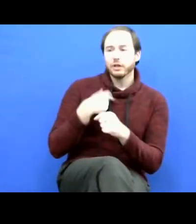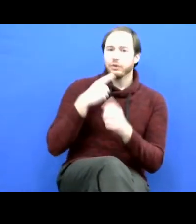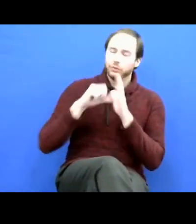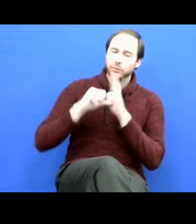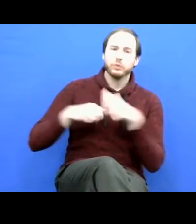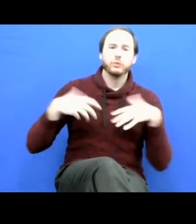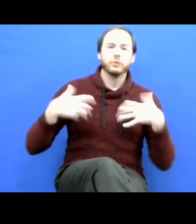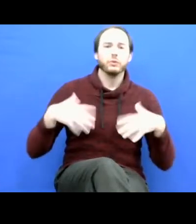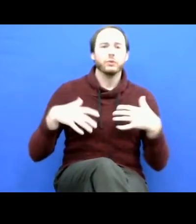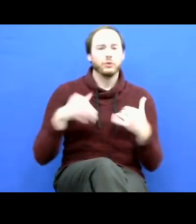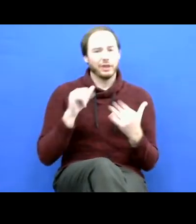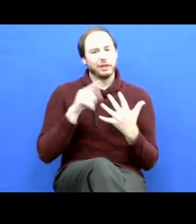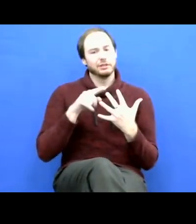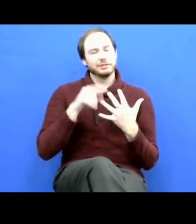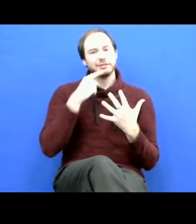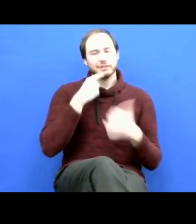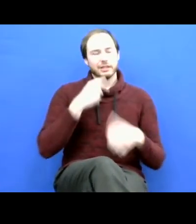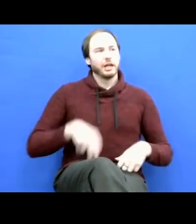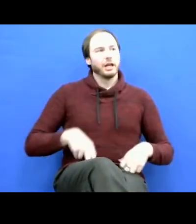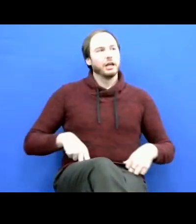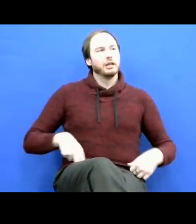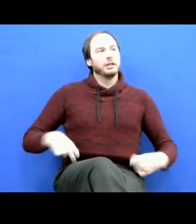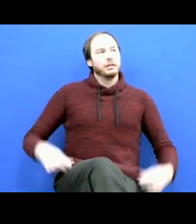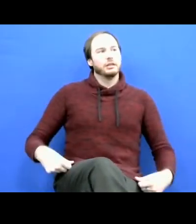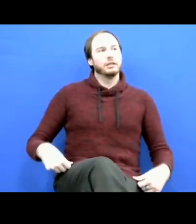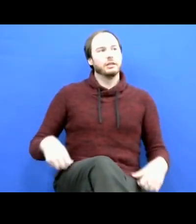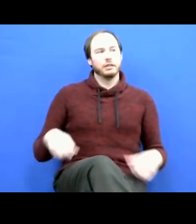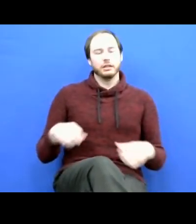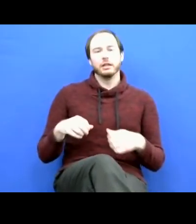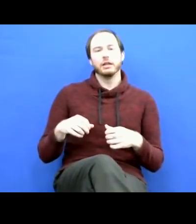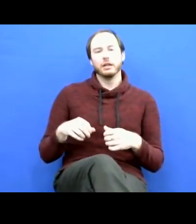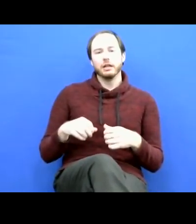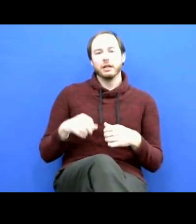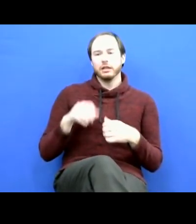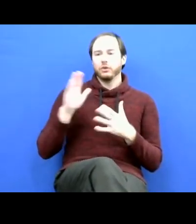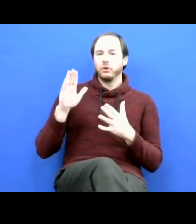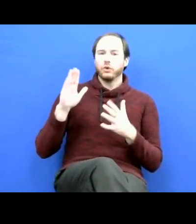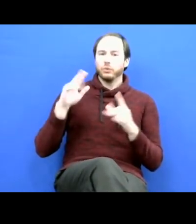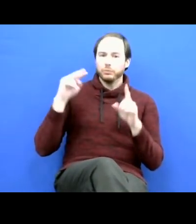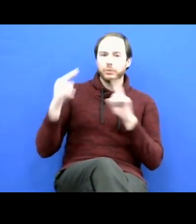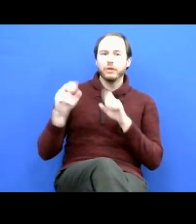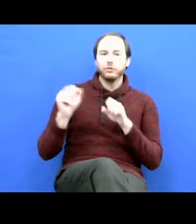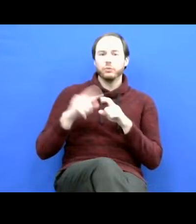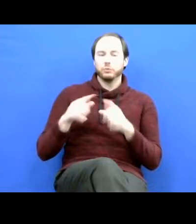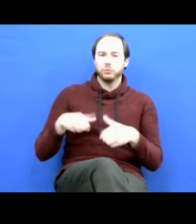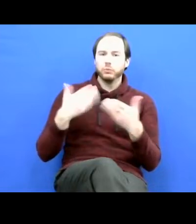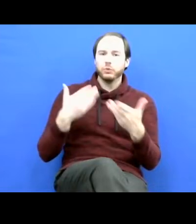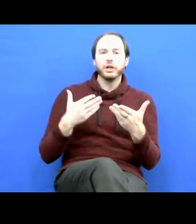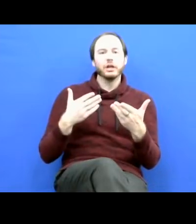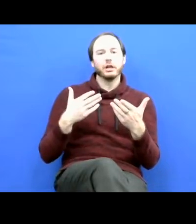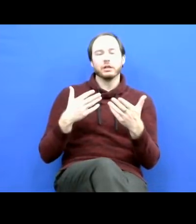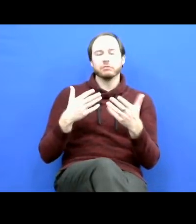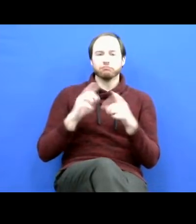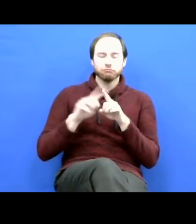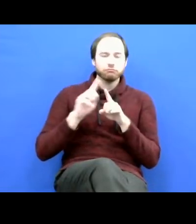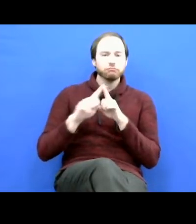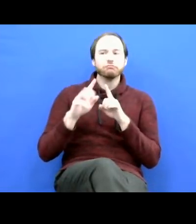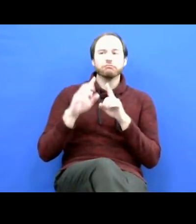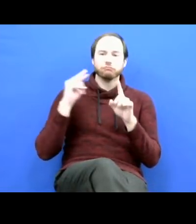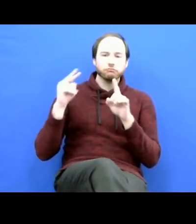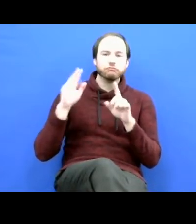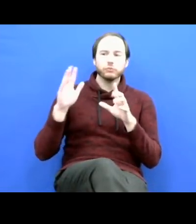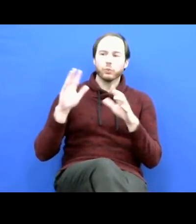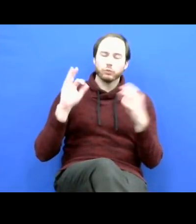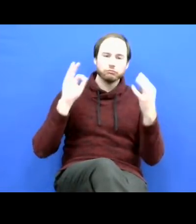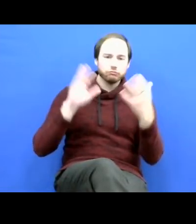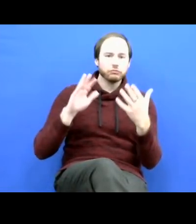Supervisor Schultz said it first, but the perspective that you were able to bring from a standpoint